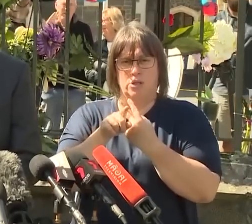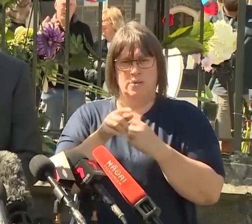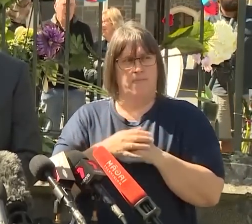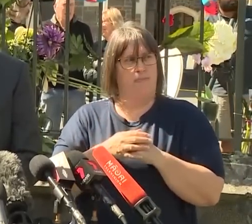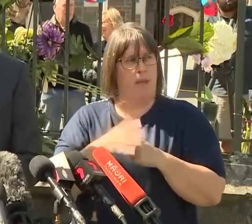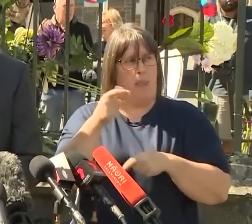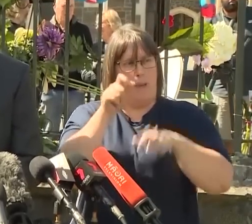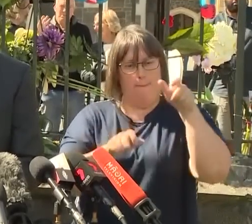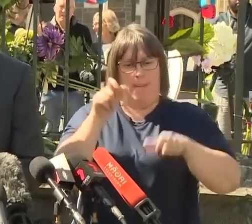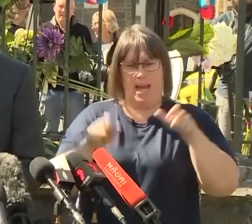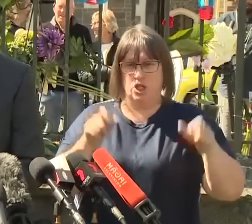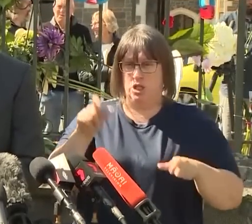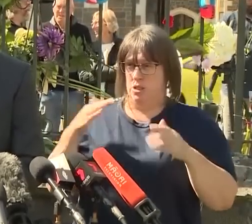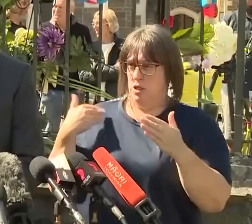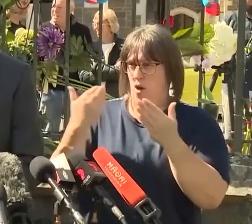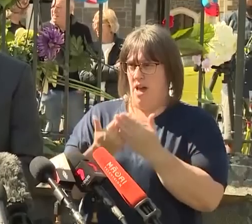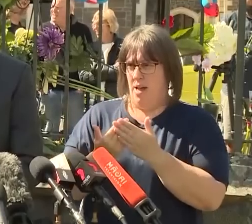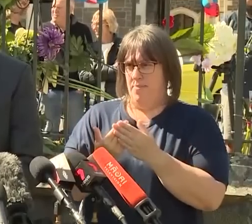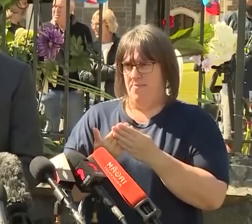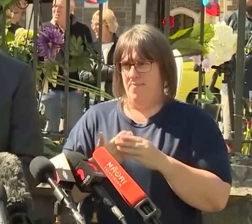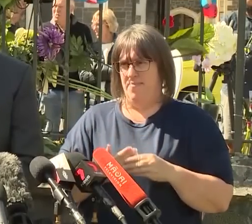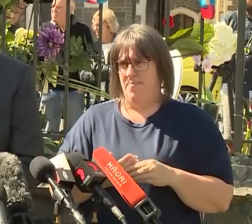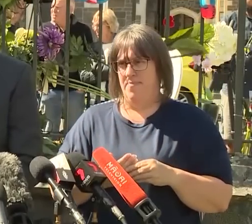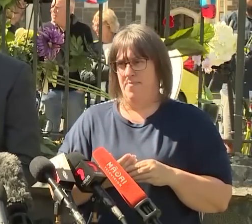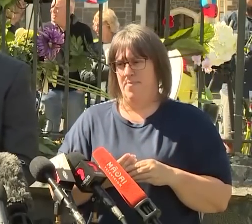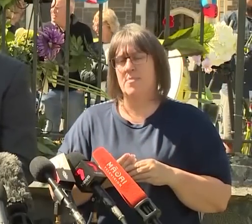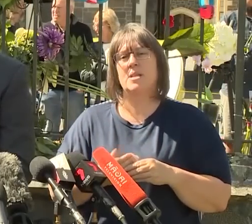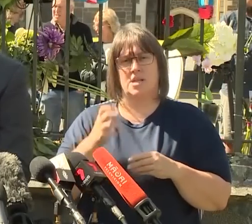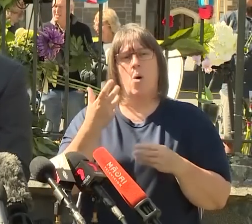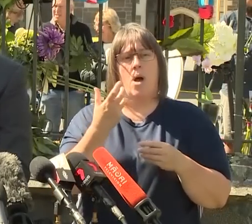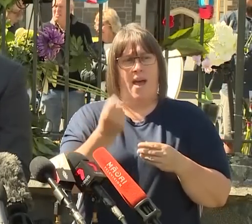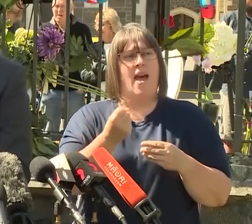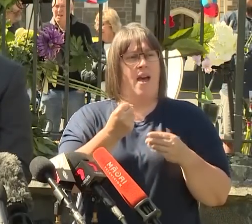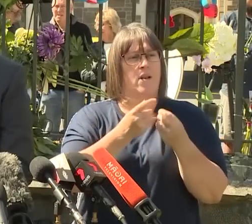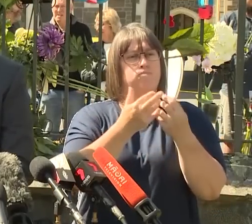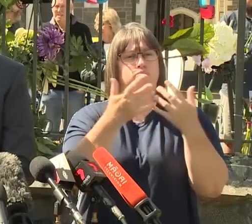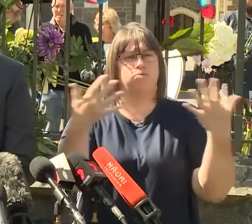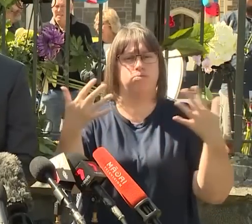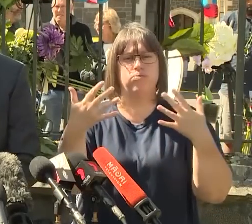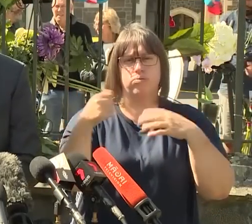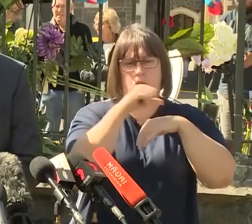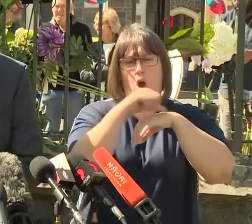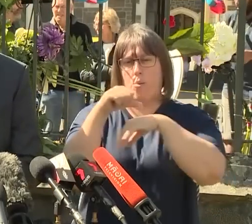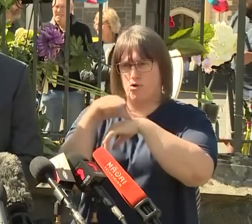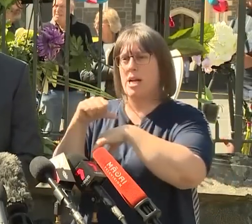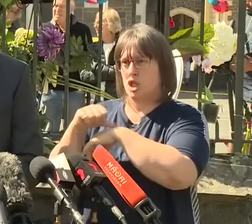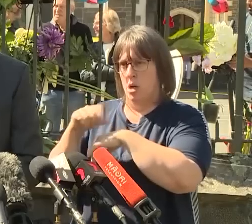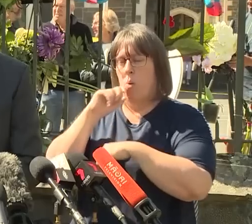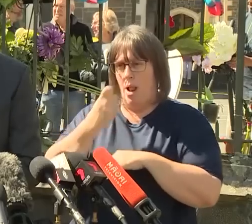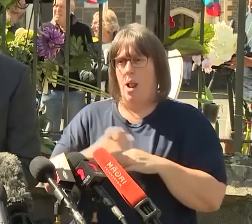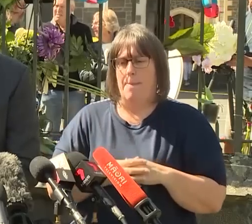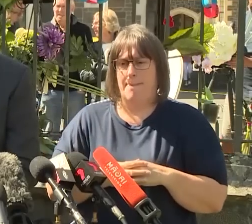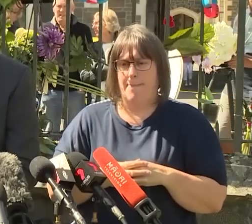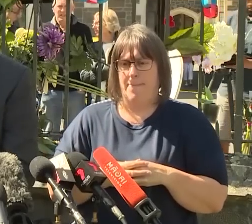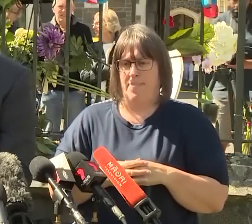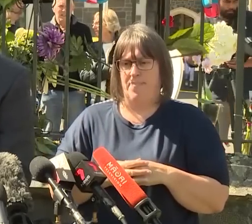the patients that we've had so far, there will be ongoing multiple operations for a number of those patients, and it